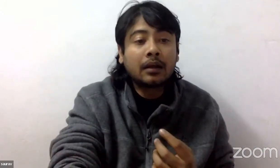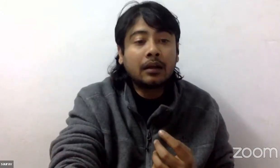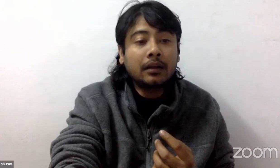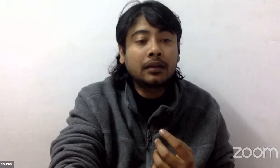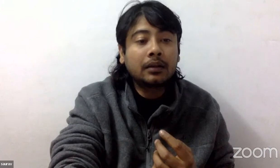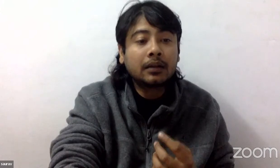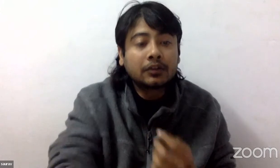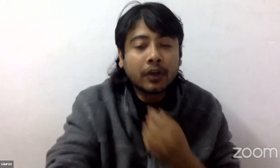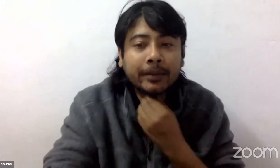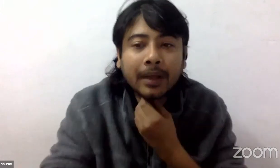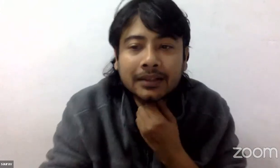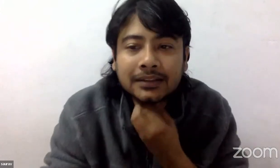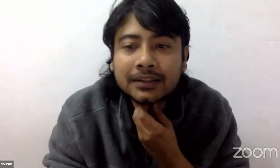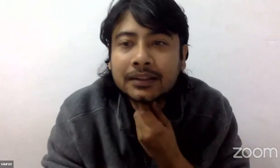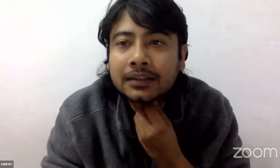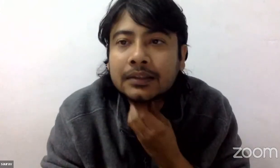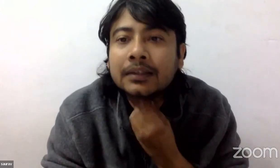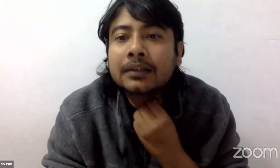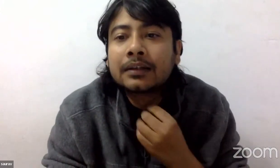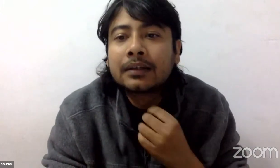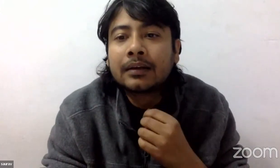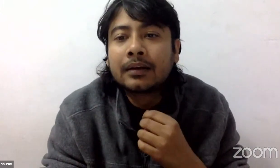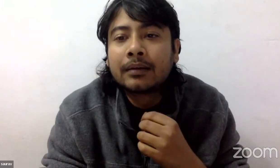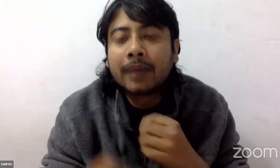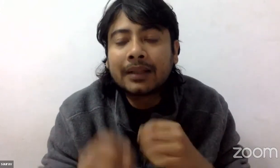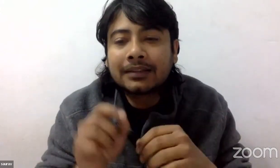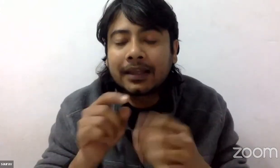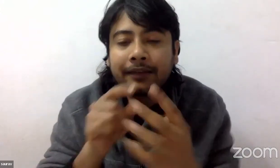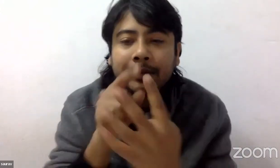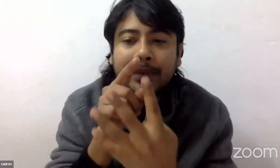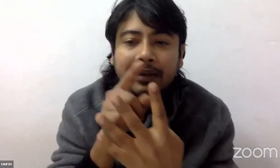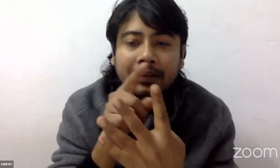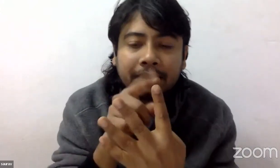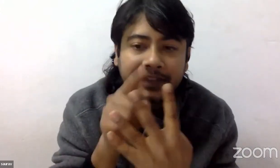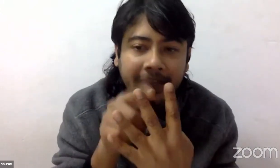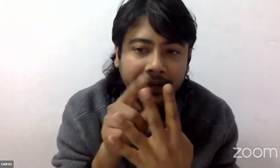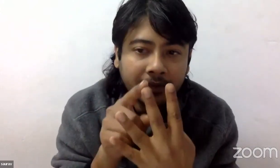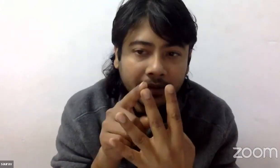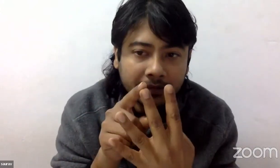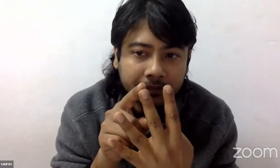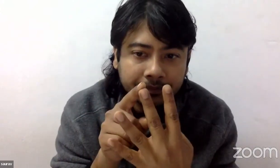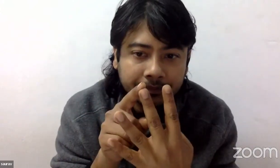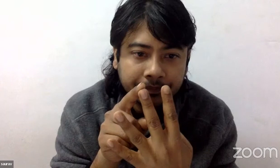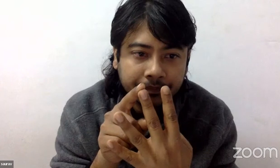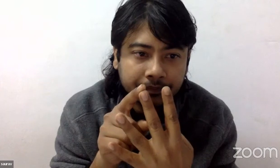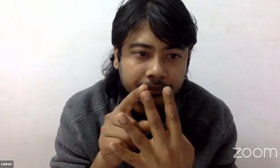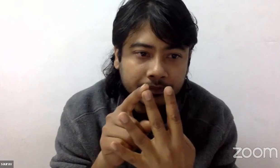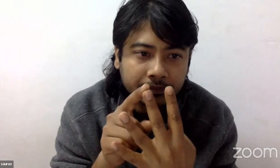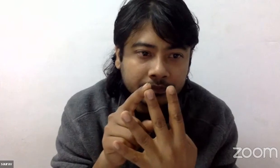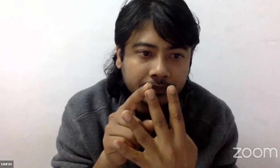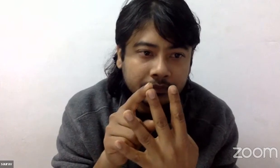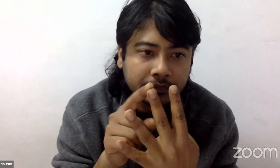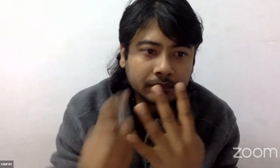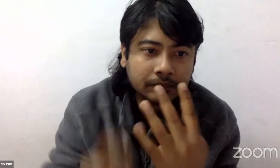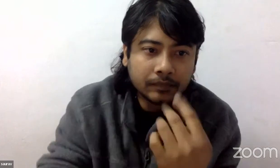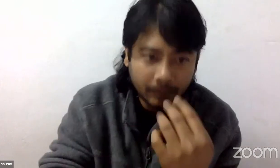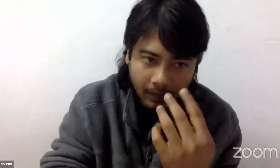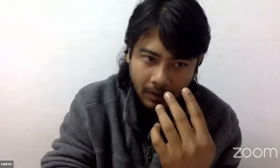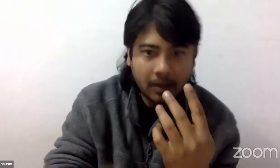Okay, and if Sorry, you are keeping, Mataji. sorry, Mataji, can we repeat the second one? yeah, if you are keeping a water